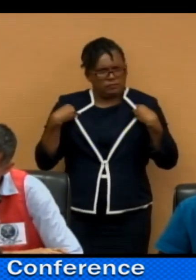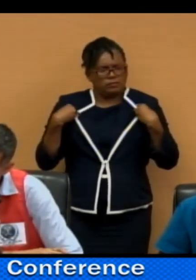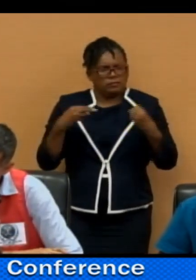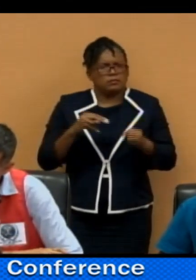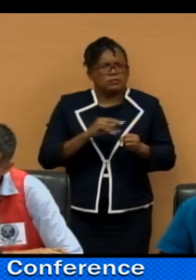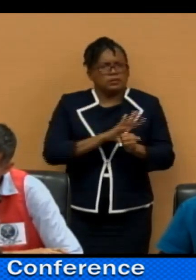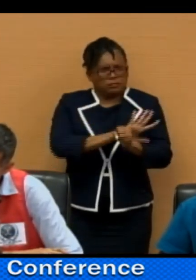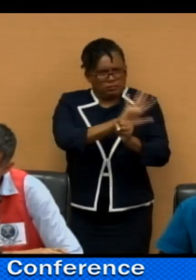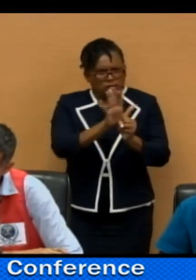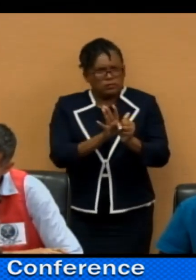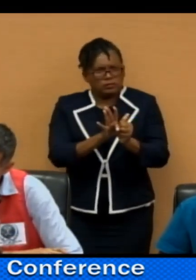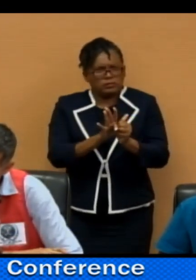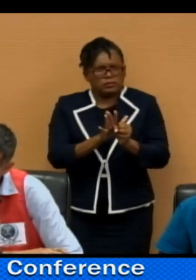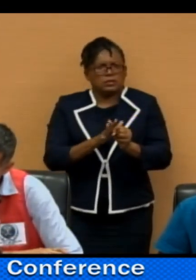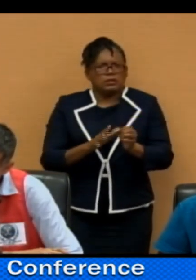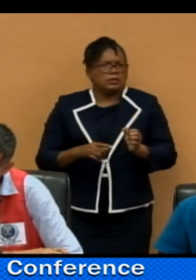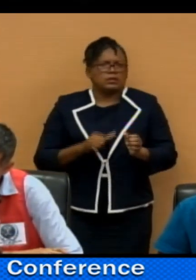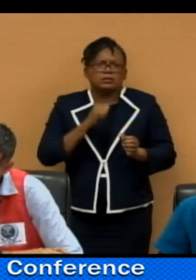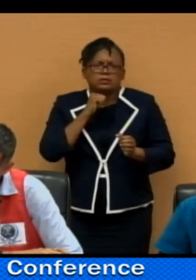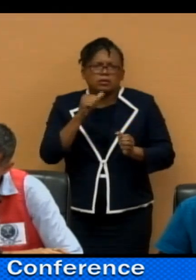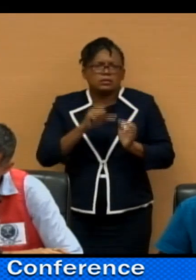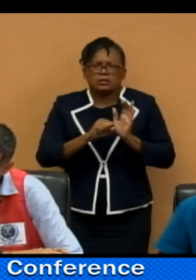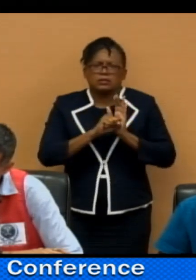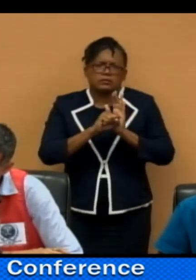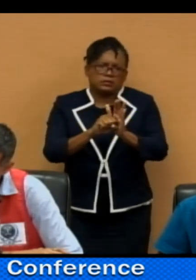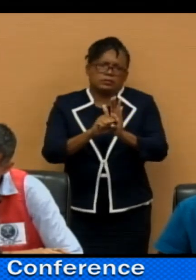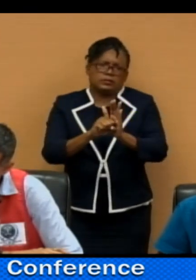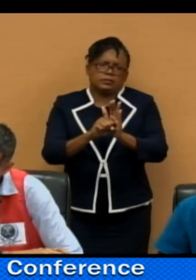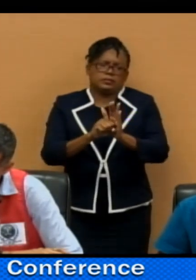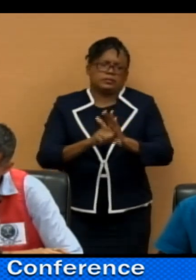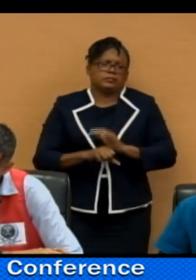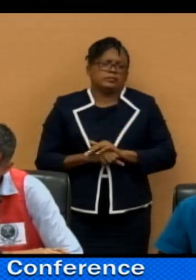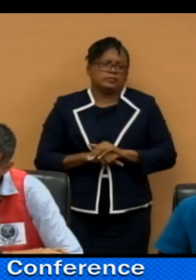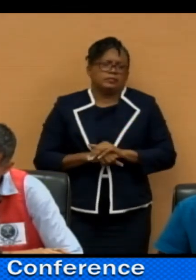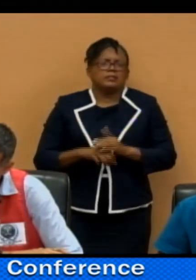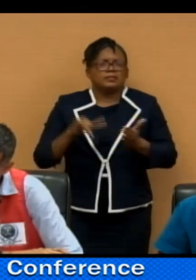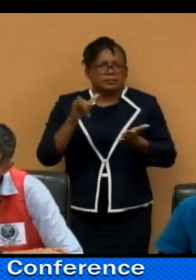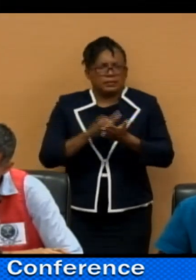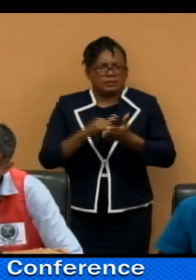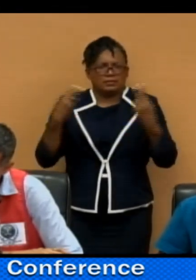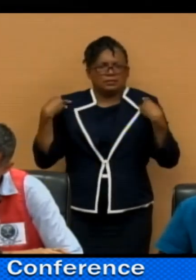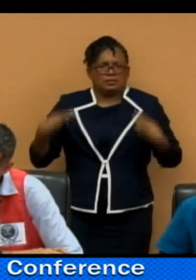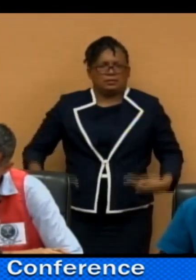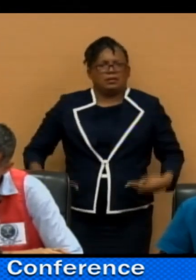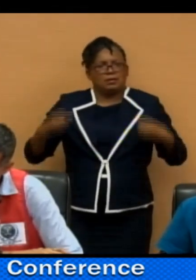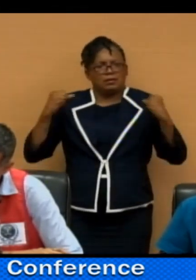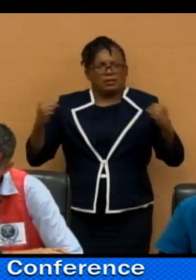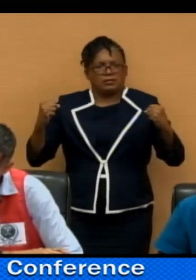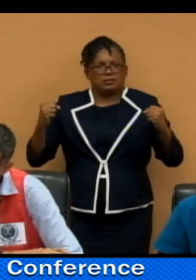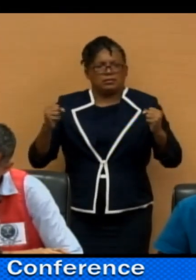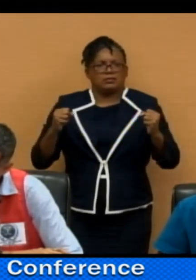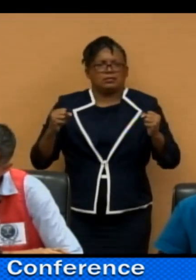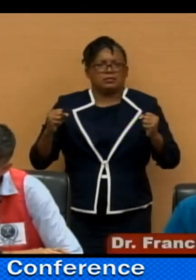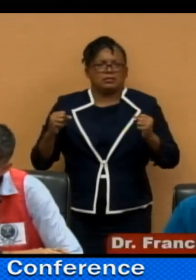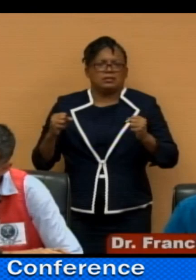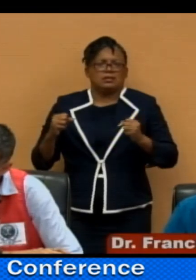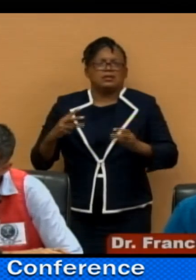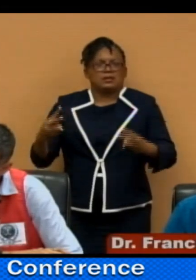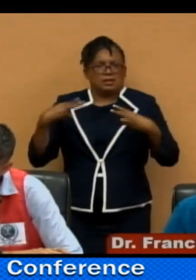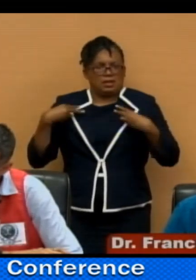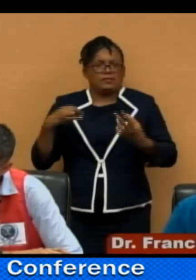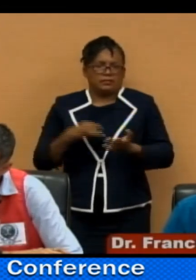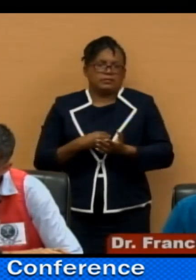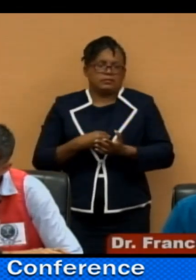any symptoms, and you call these people healthy carriers. Let me preempt what the next question might be. Can